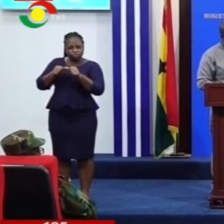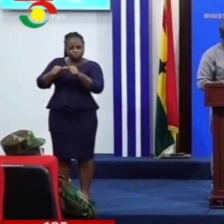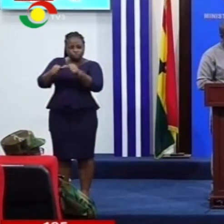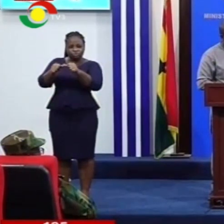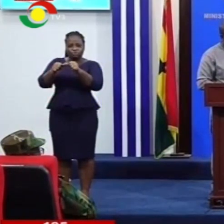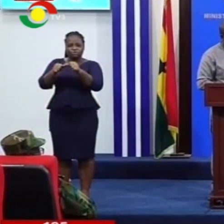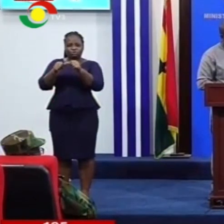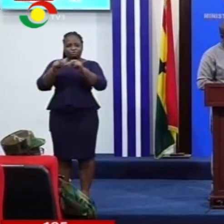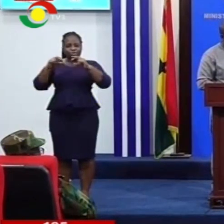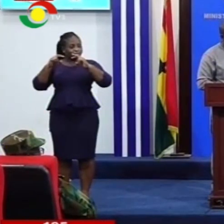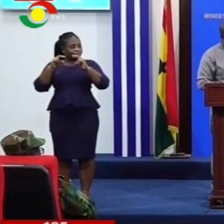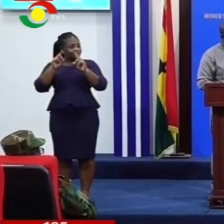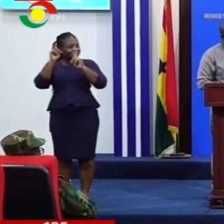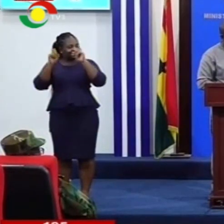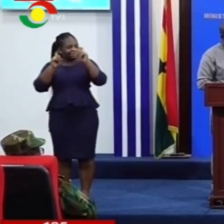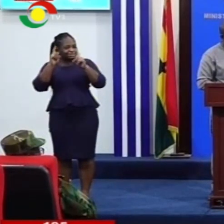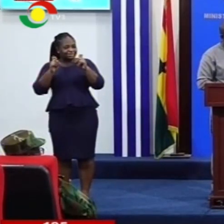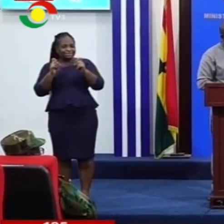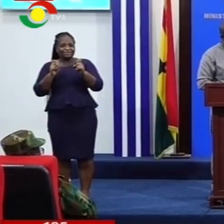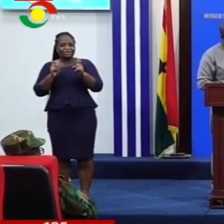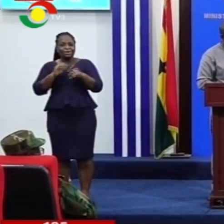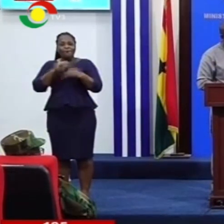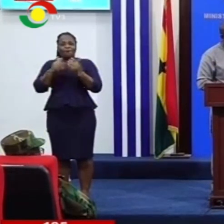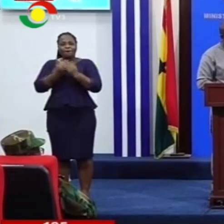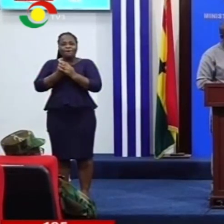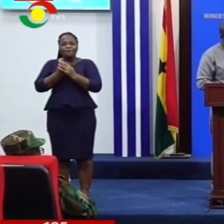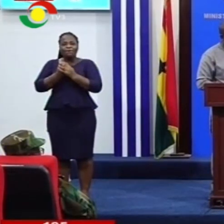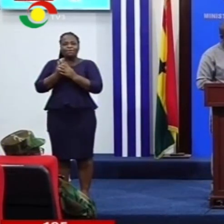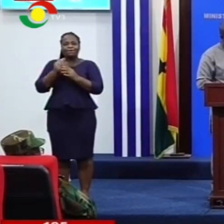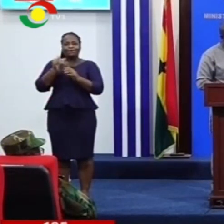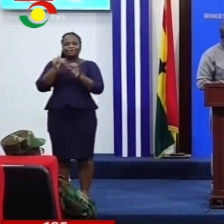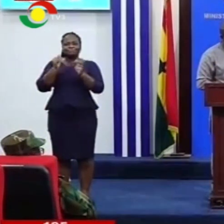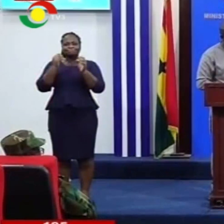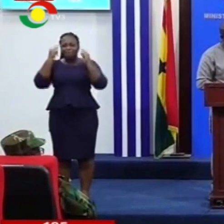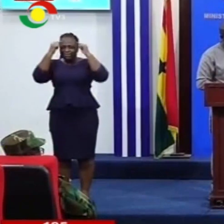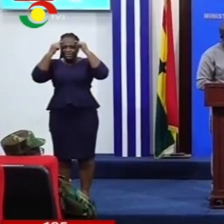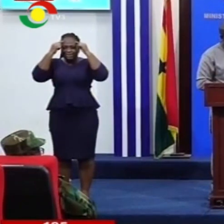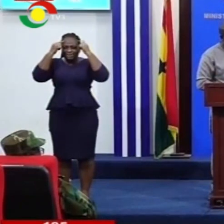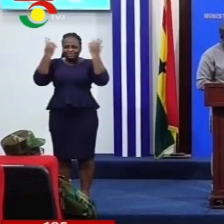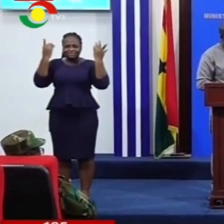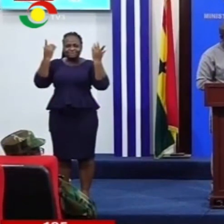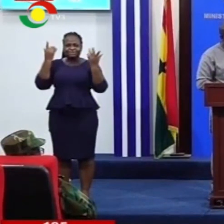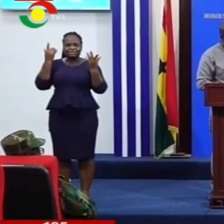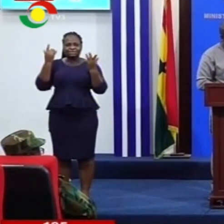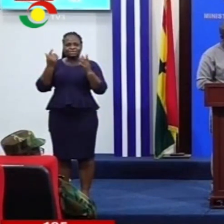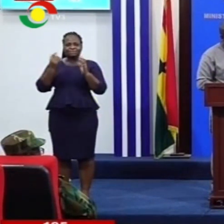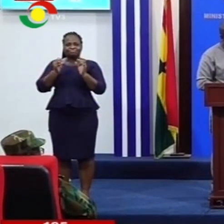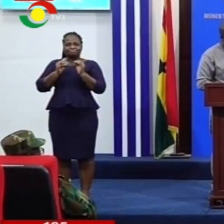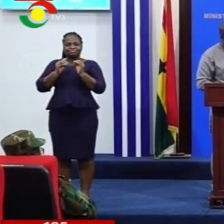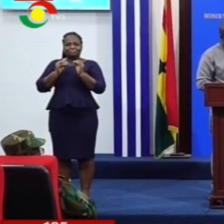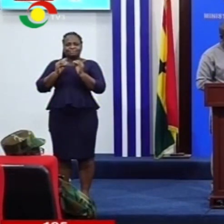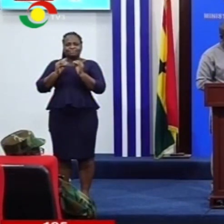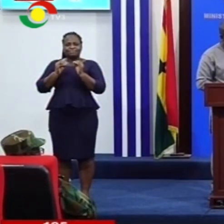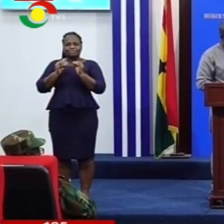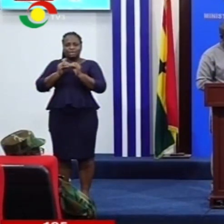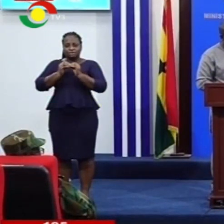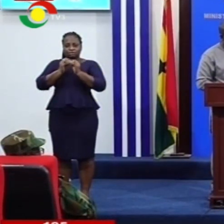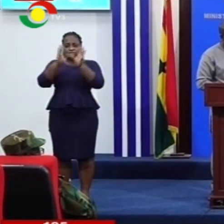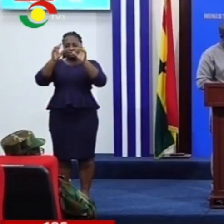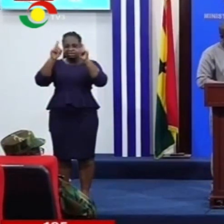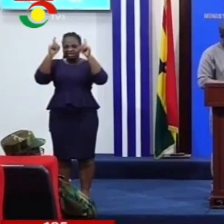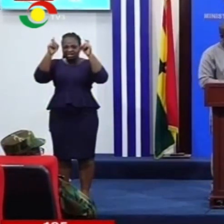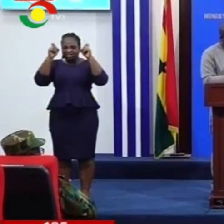exercise, these are considered as all part of the hotspots, and they'll be roped in the expanded contact